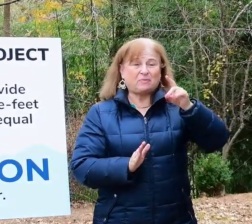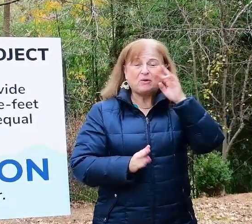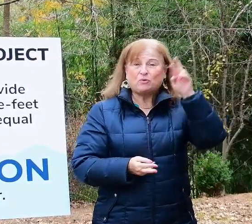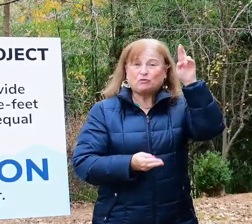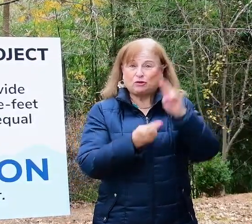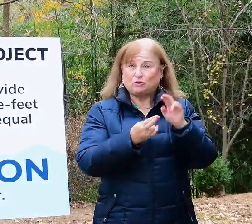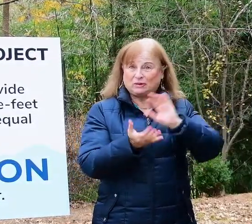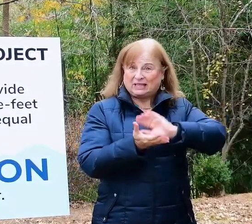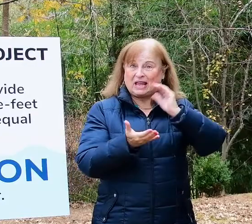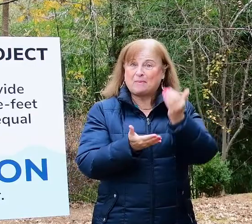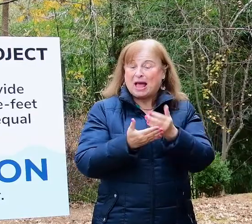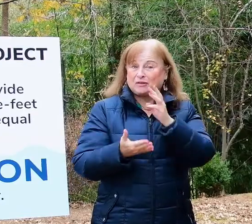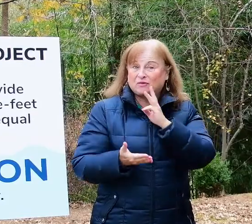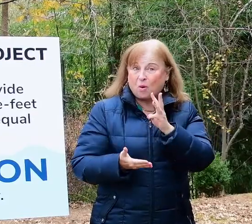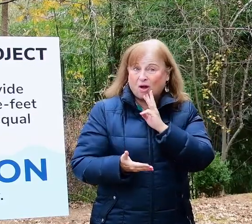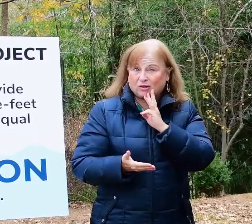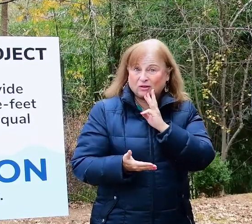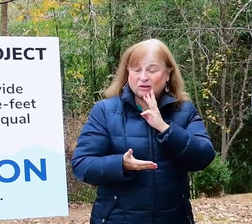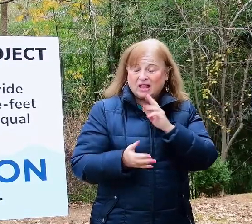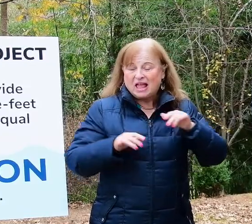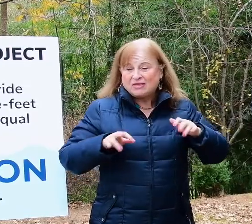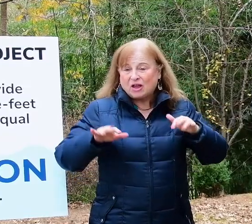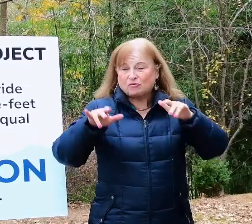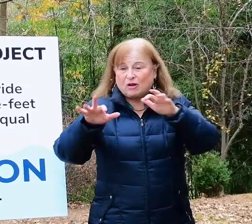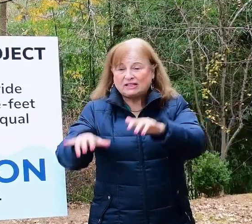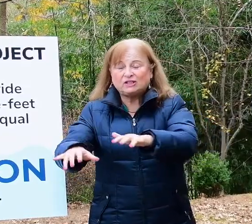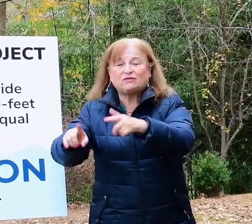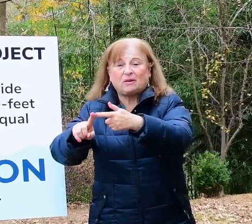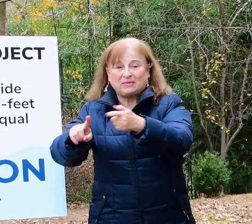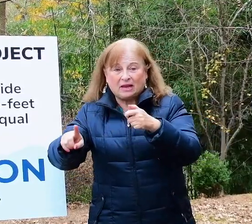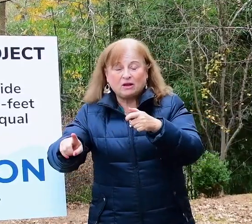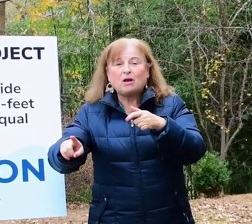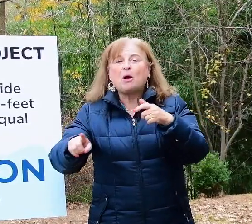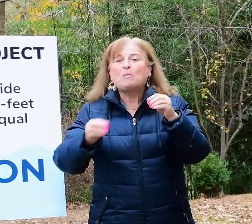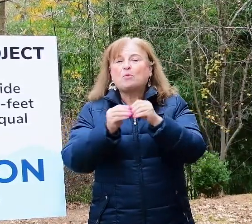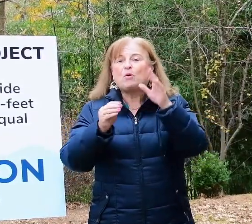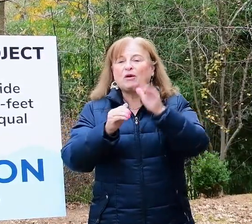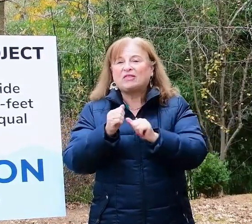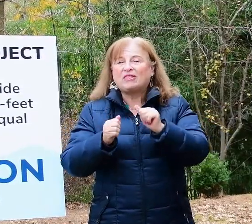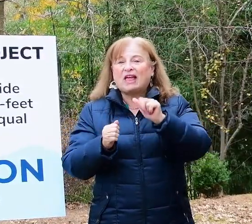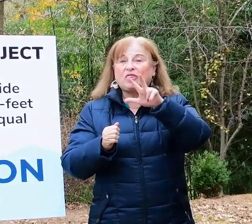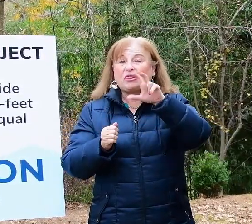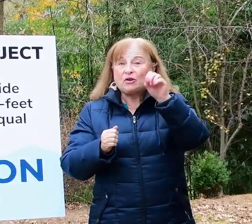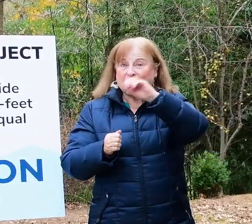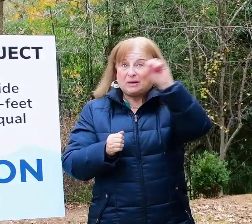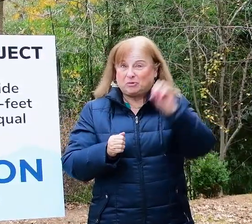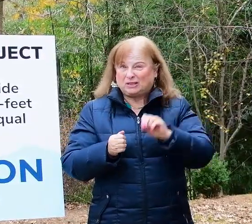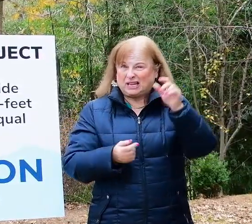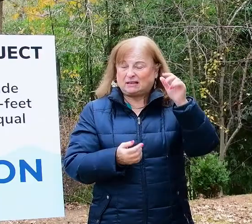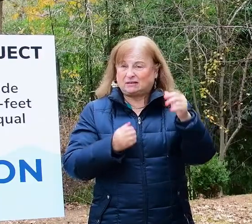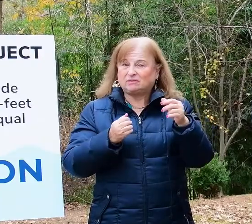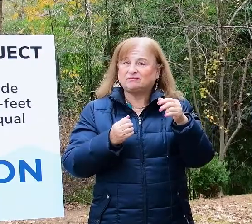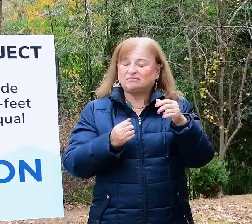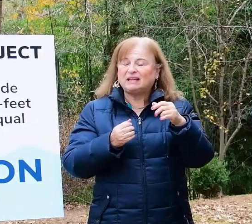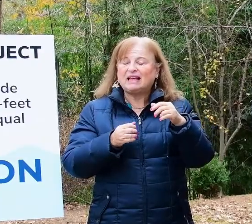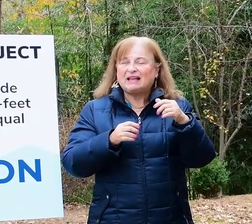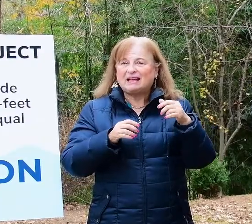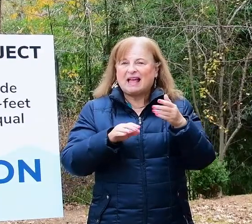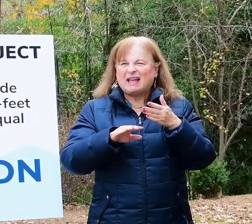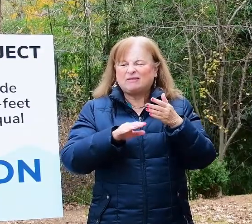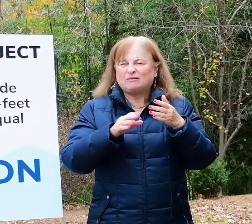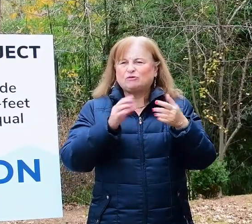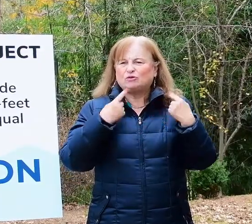reduce the amount of water that runs off the site by more than 30% in a 100-year